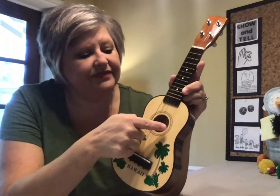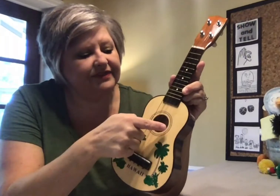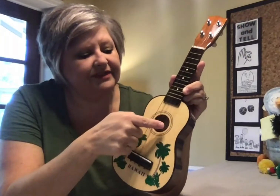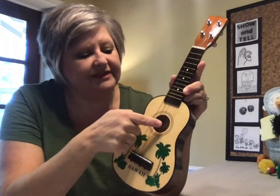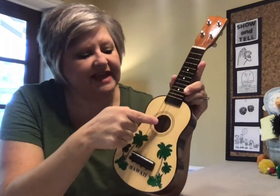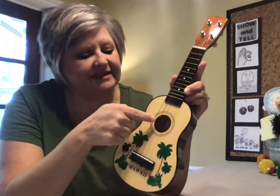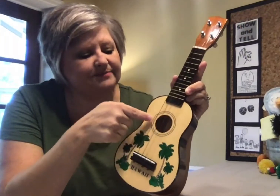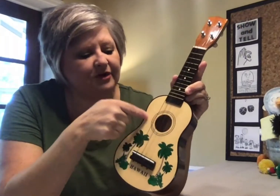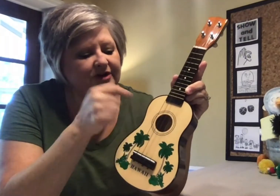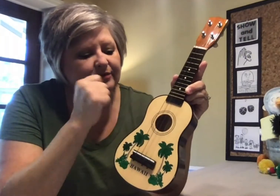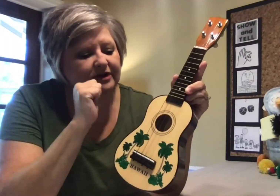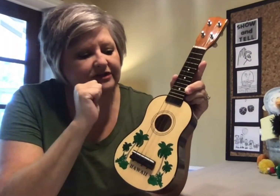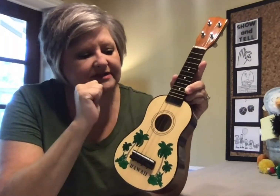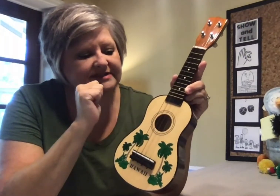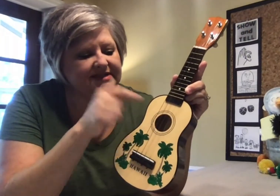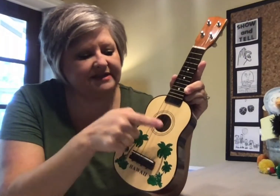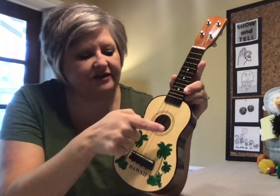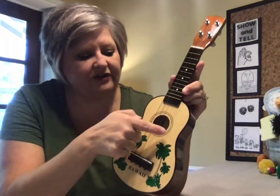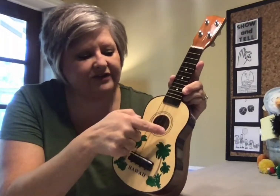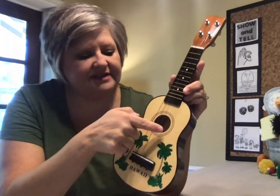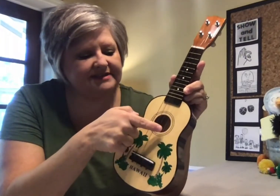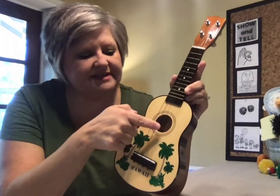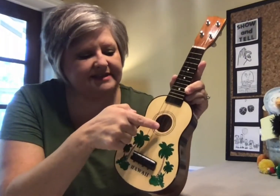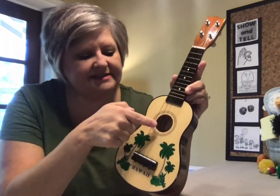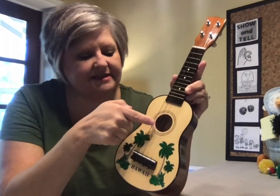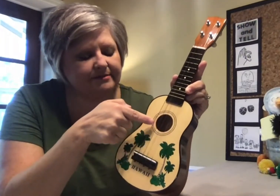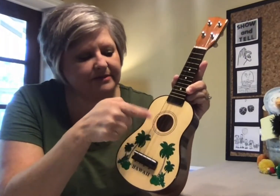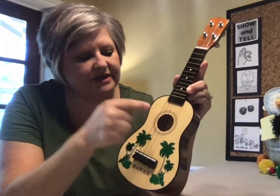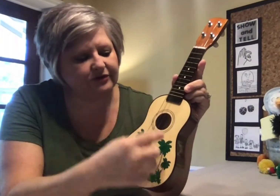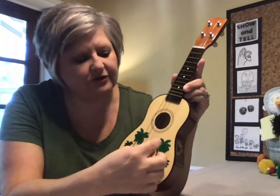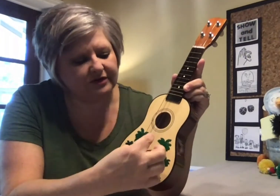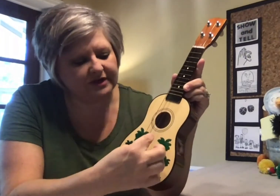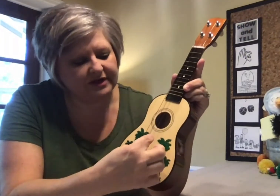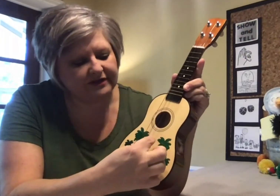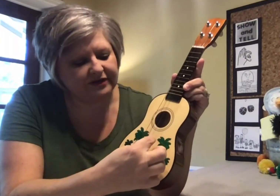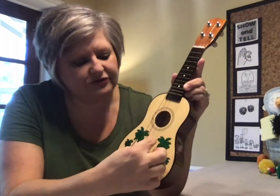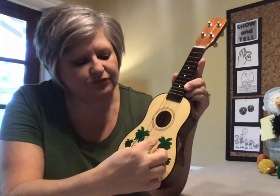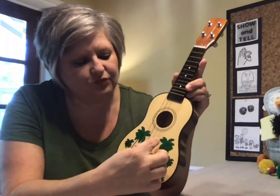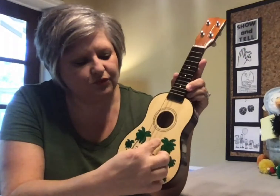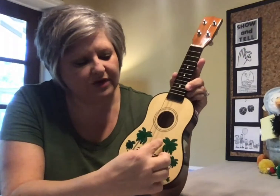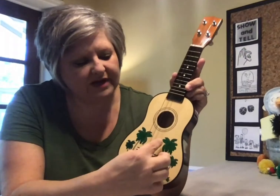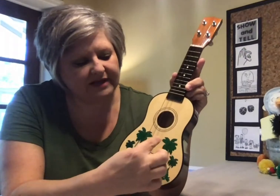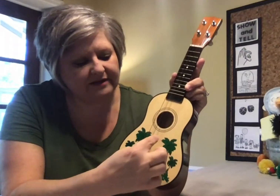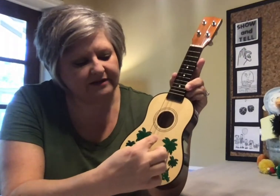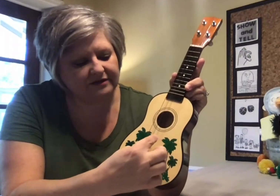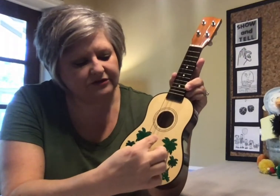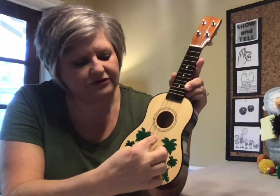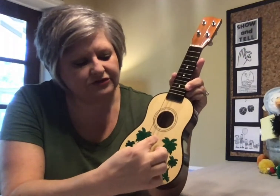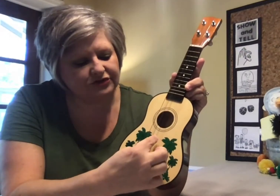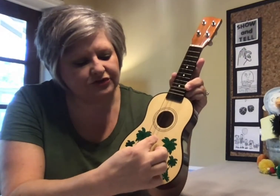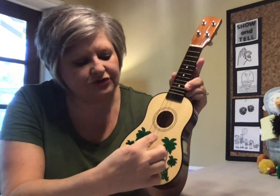The next part I want you to see are these things in the middle. There's 1,